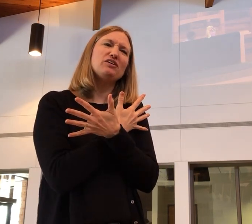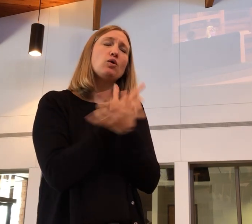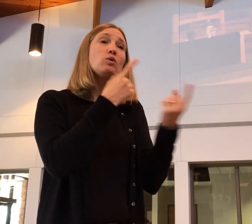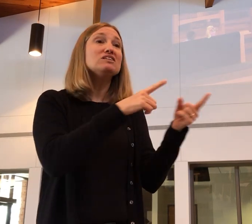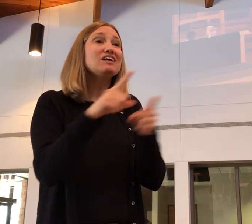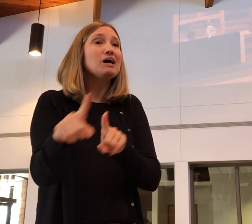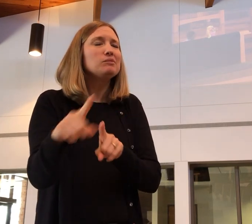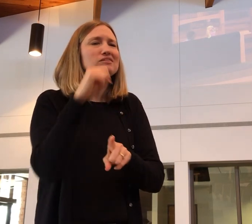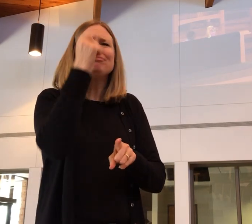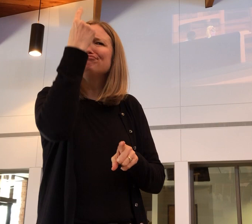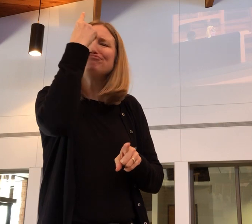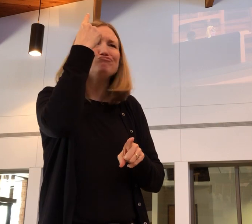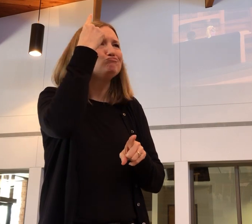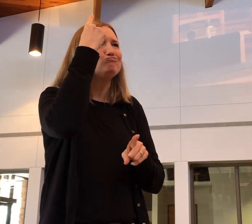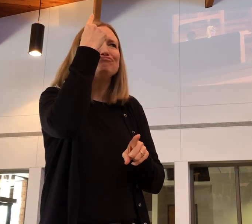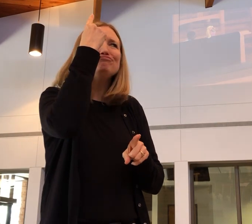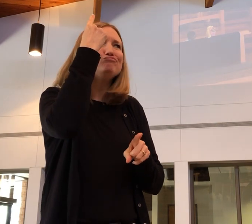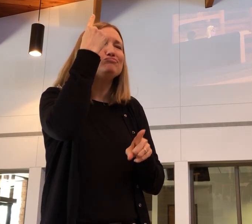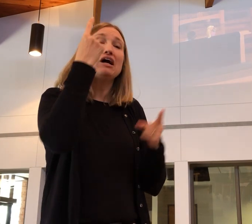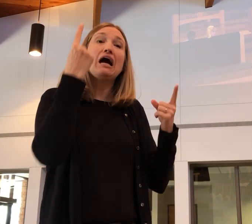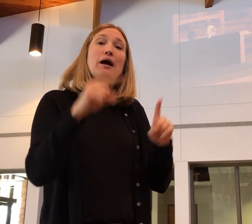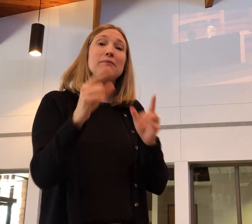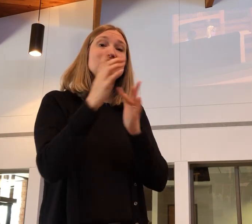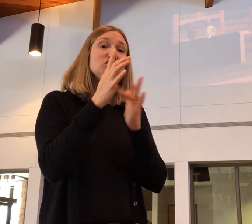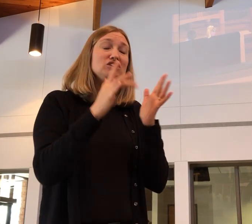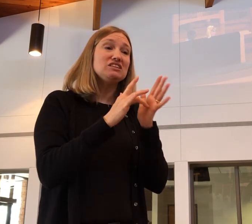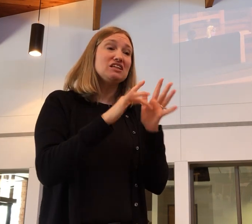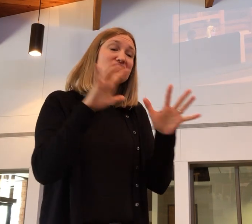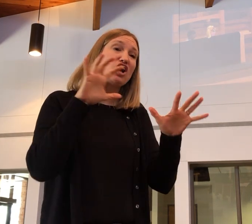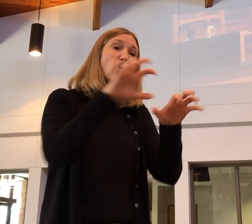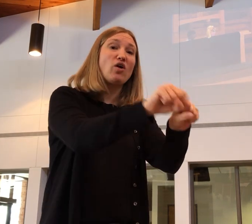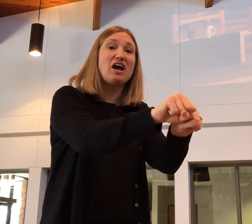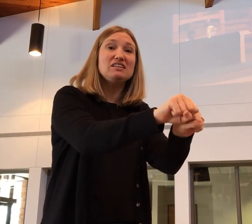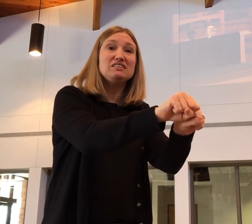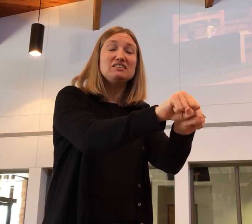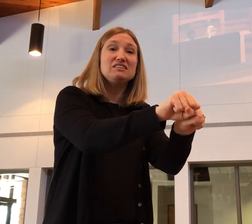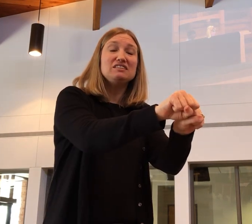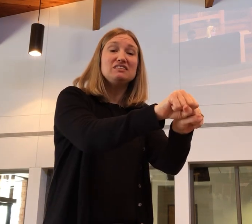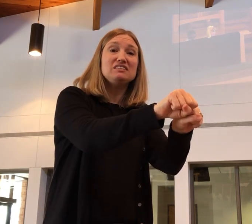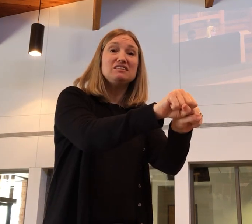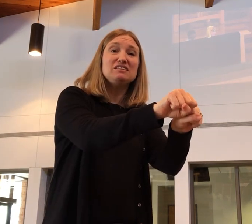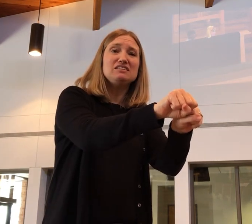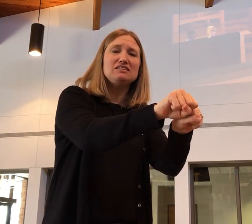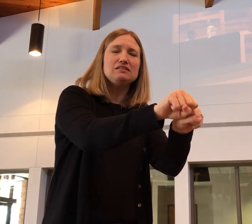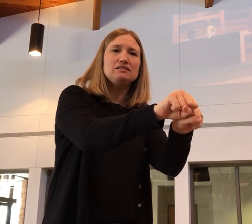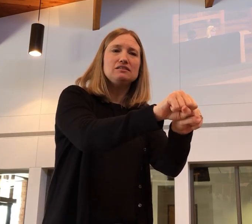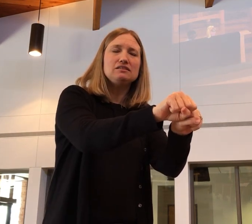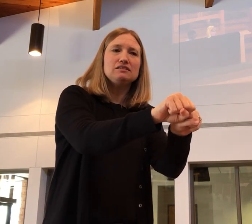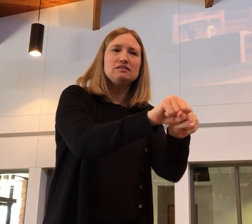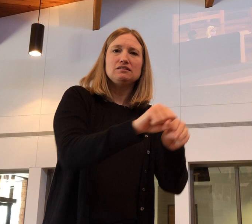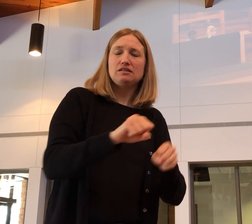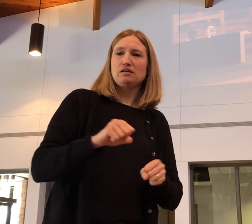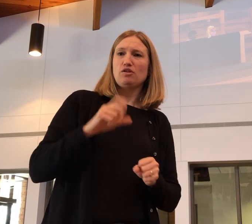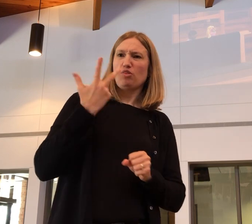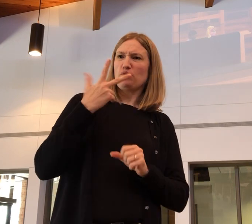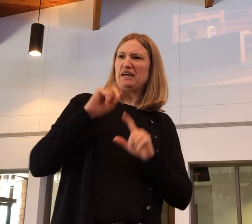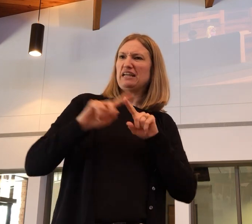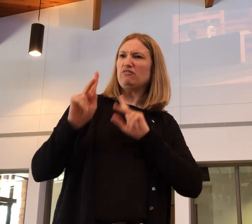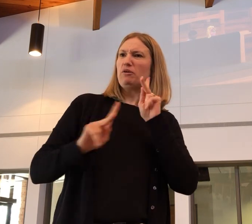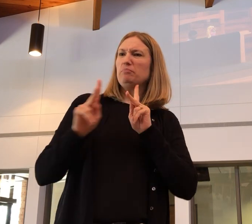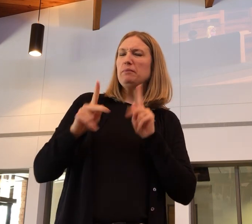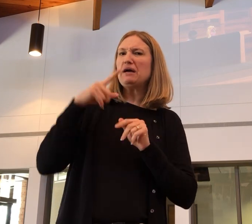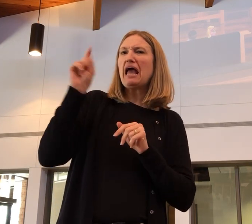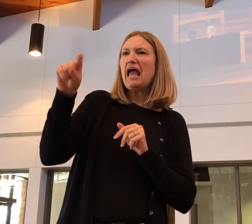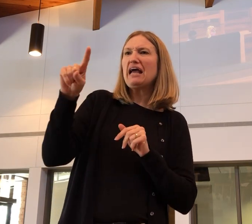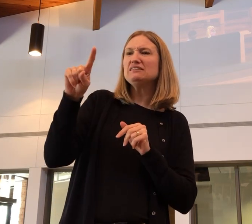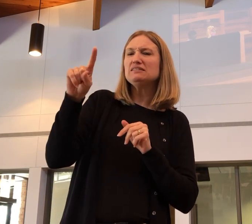that's happening. And when Jesus is arrested, 3 times when he asks if he knows Jesus, he lies and says